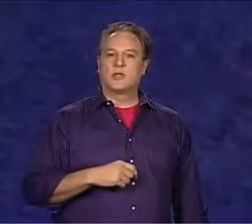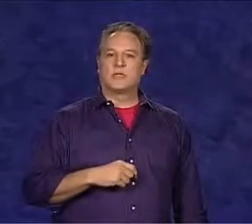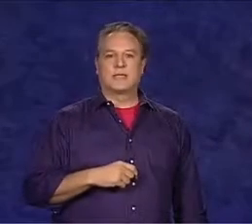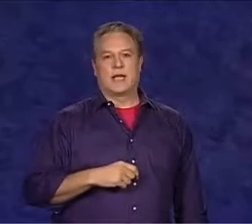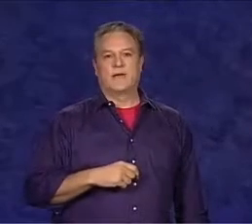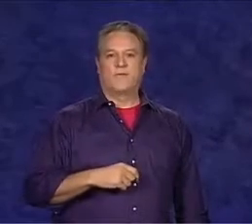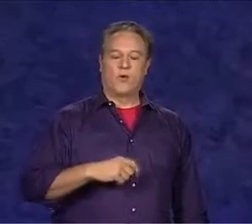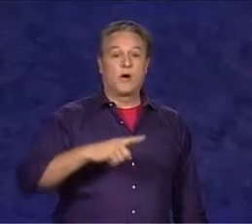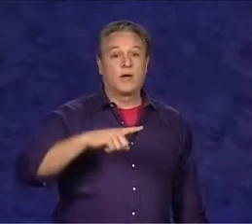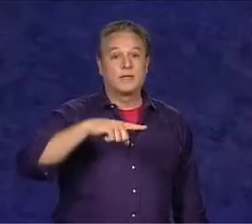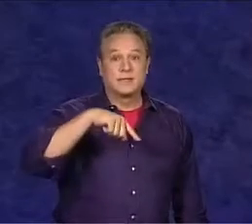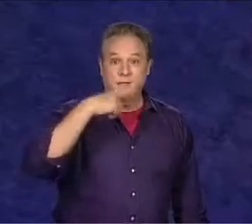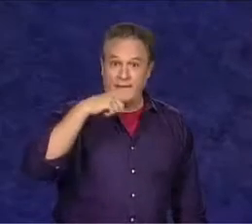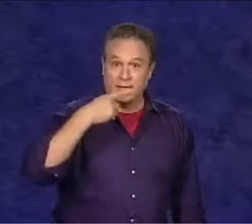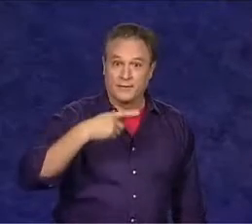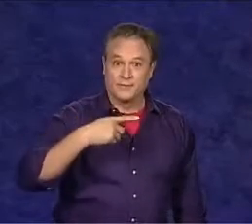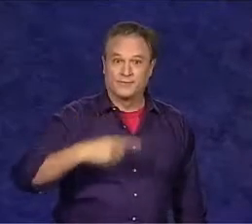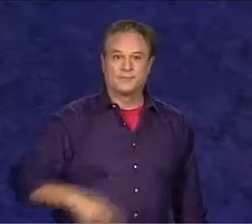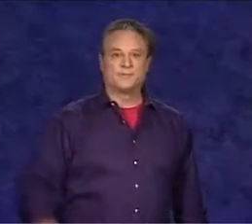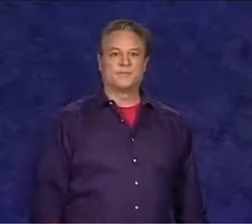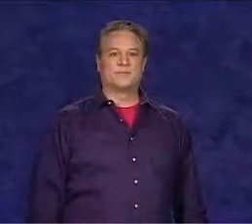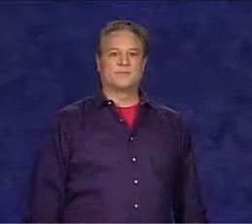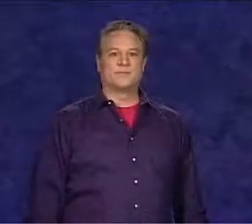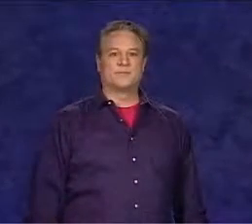the sign for speak.